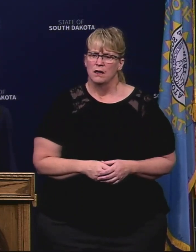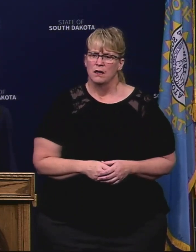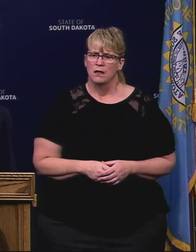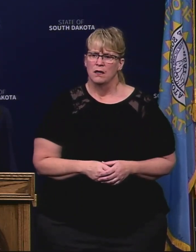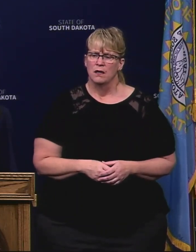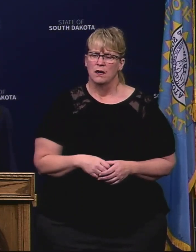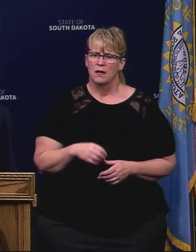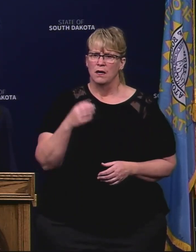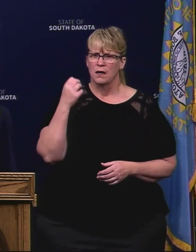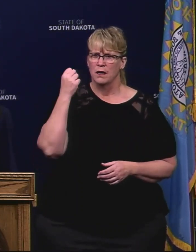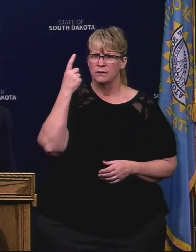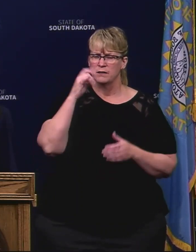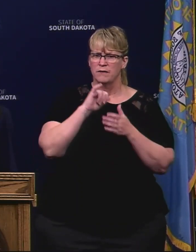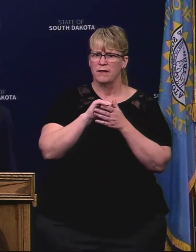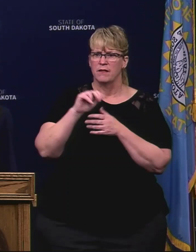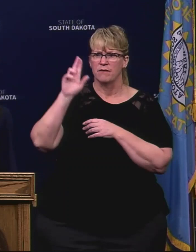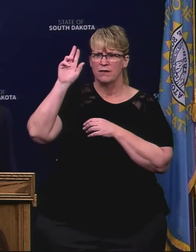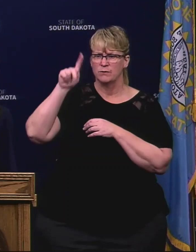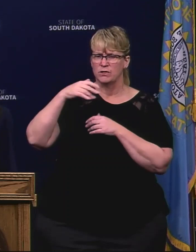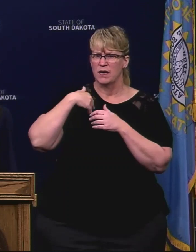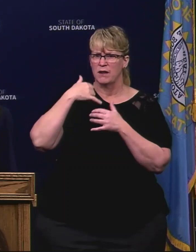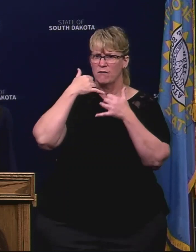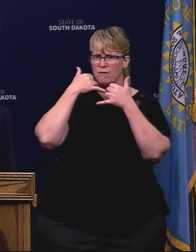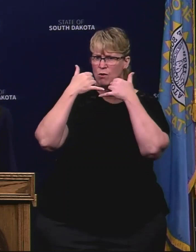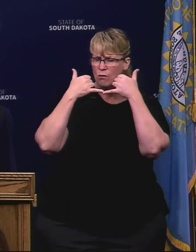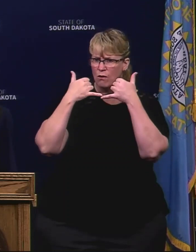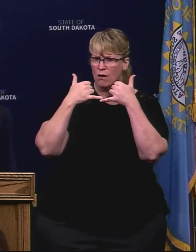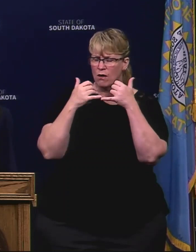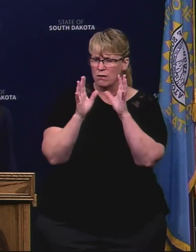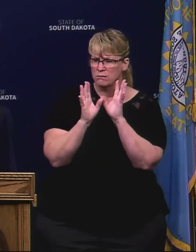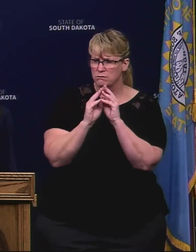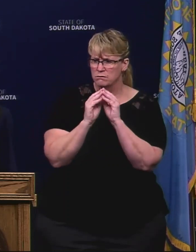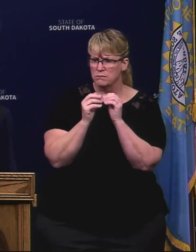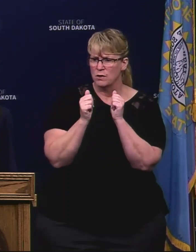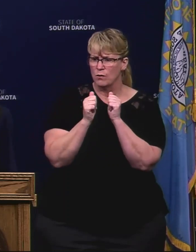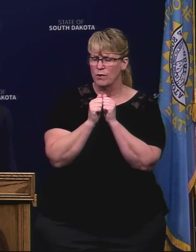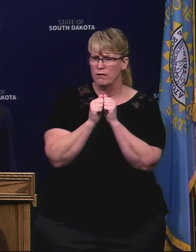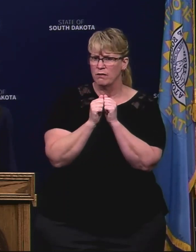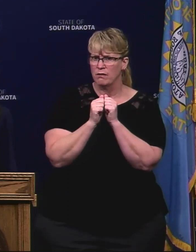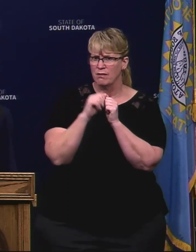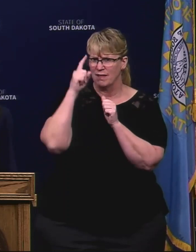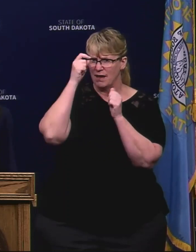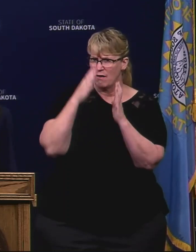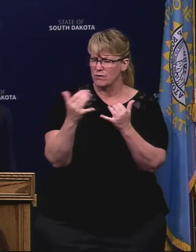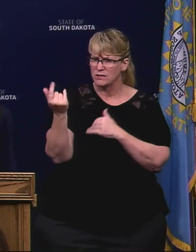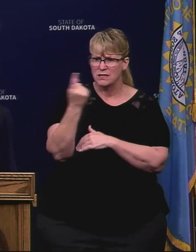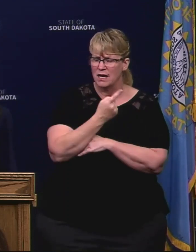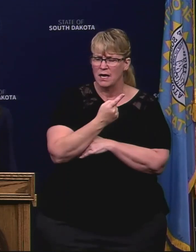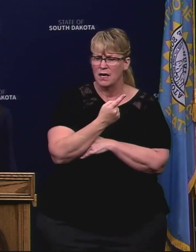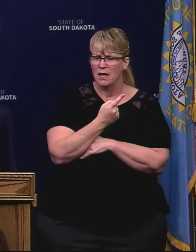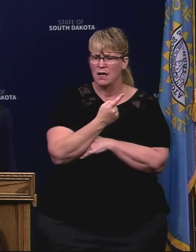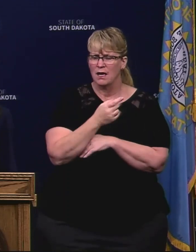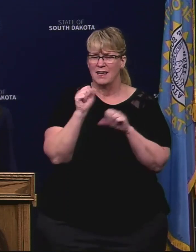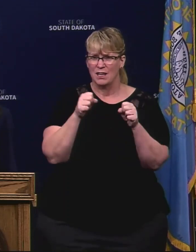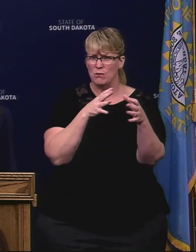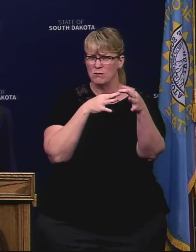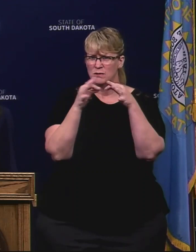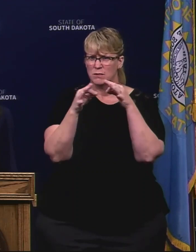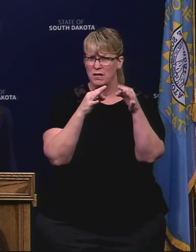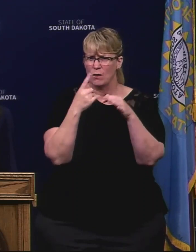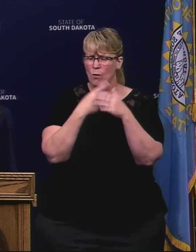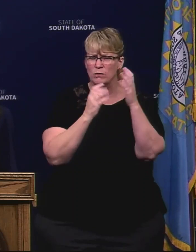call with governors earlier today. I'm not sure that you were on that, but if you were, could you just maybe tell us a little bit about